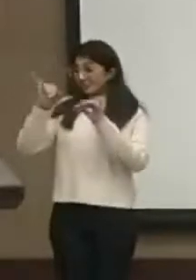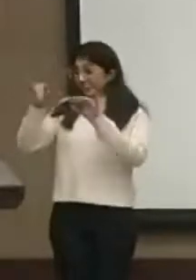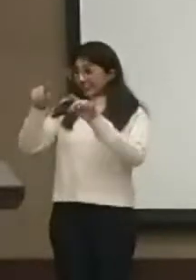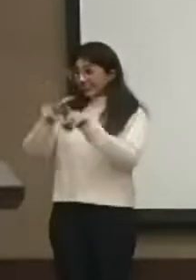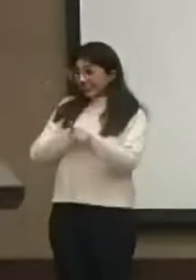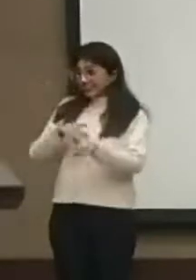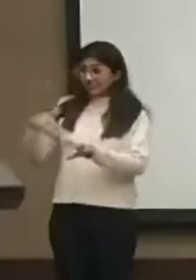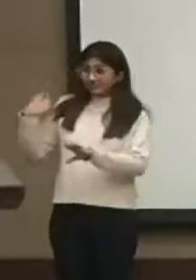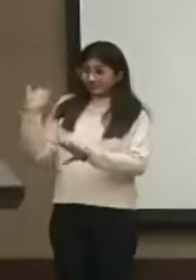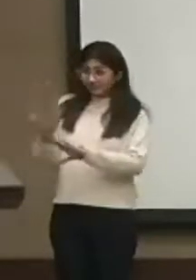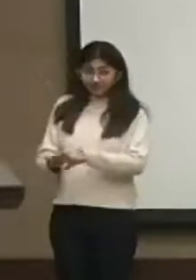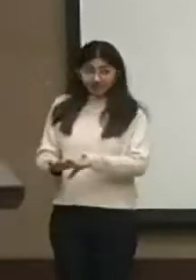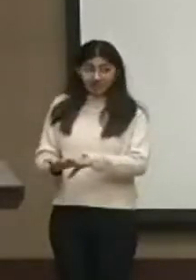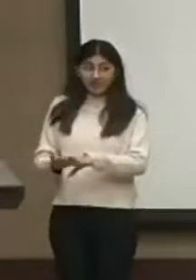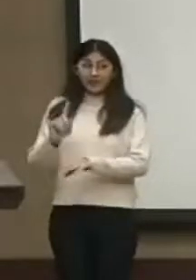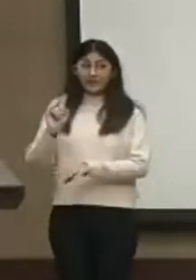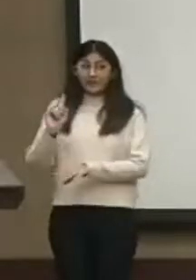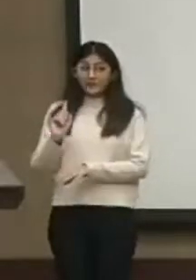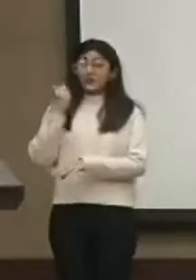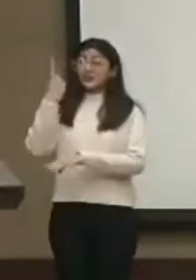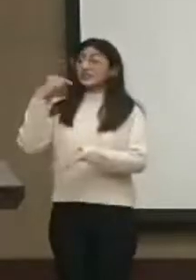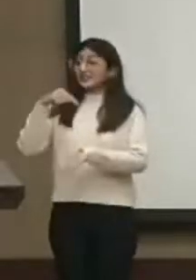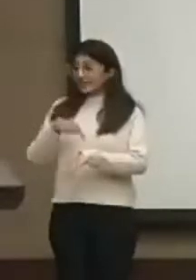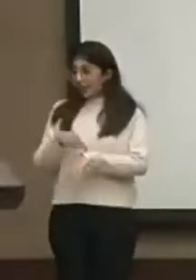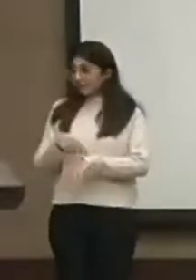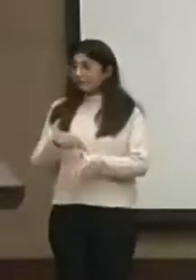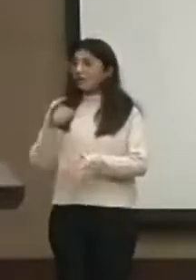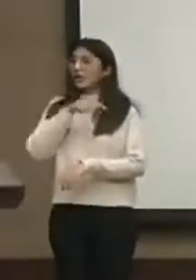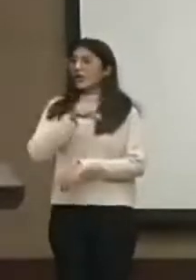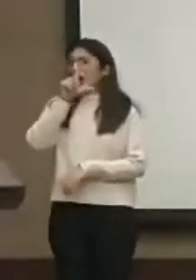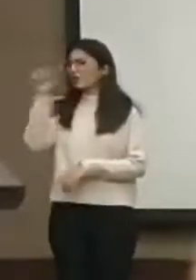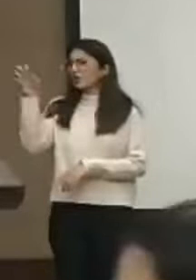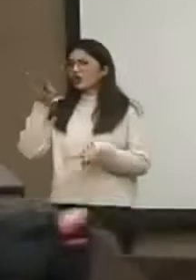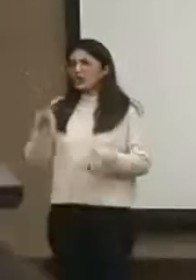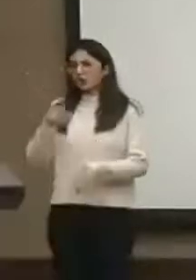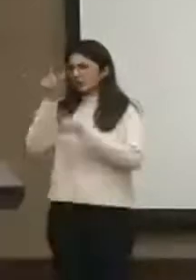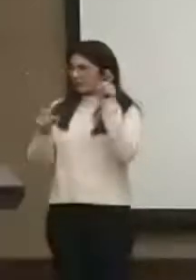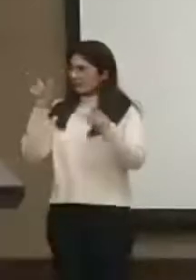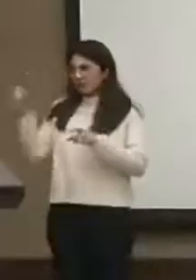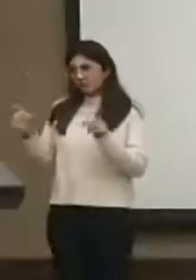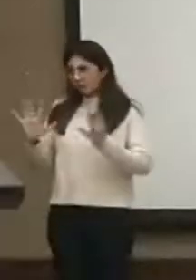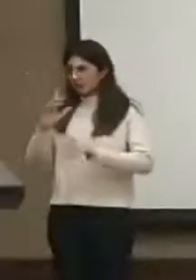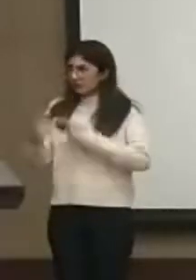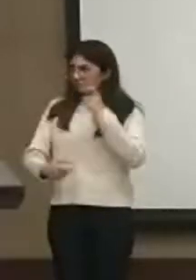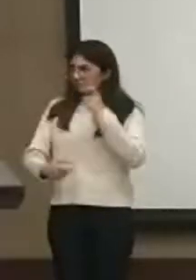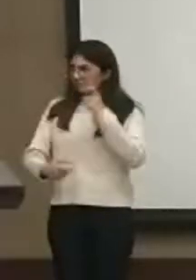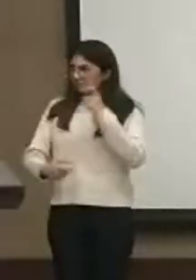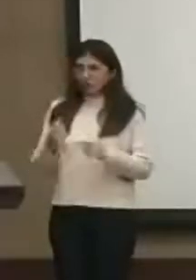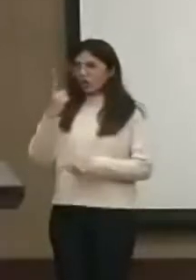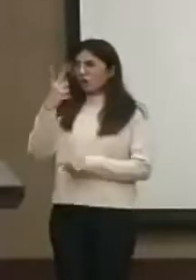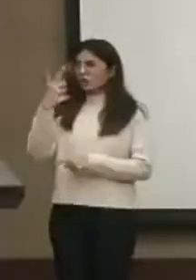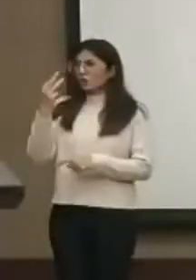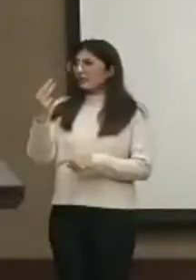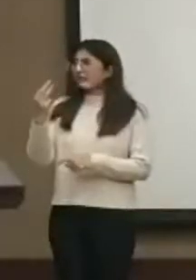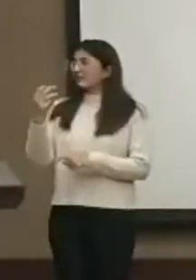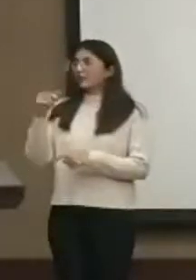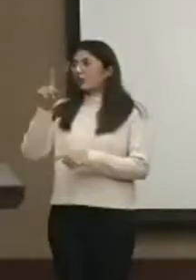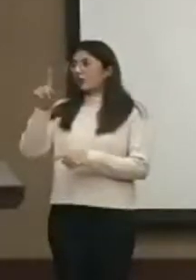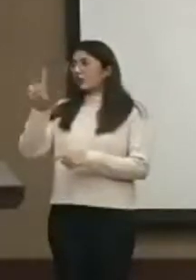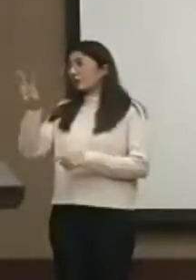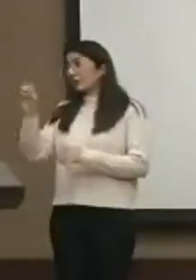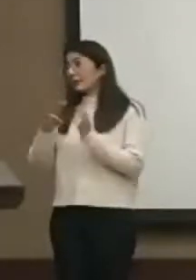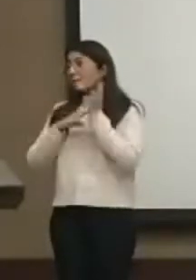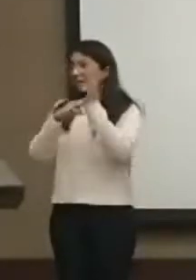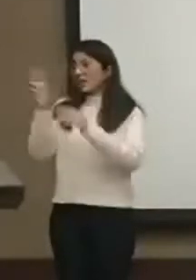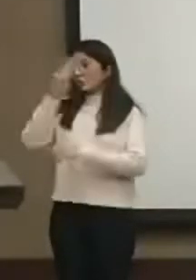years, for the first time in SAP's history, we're a 100,000 people company, $120 billion market cap. We do